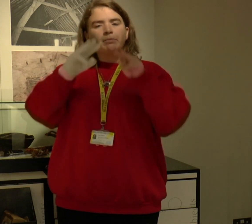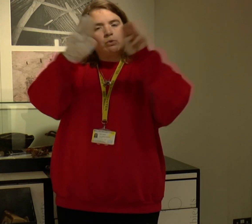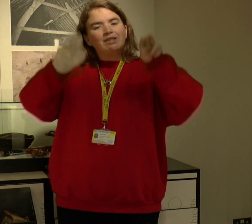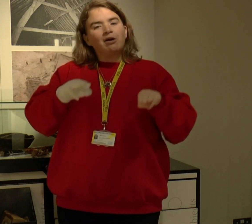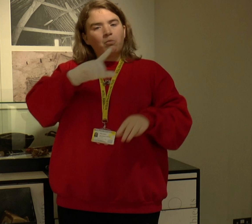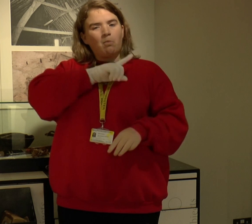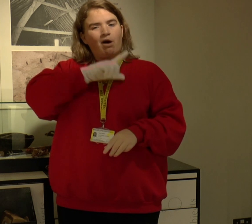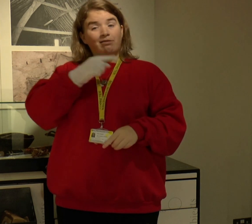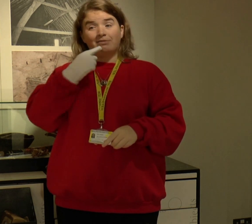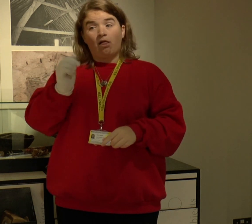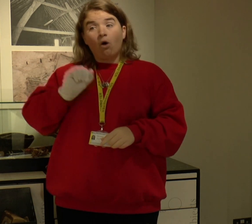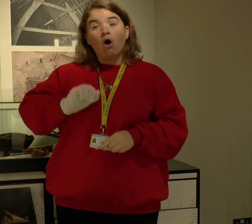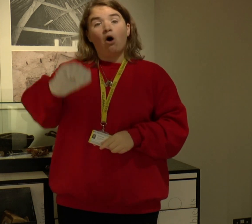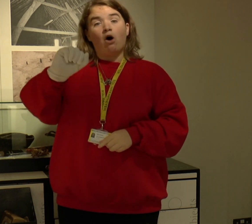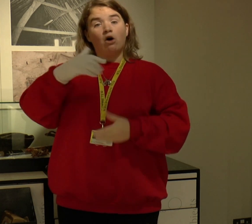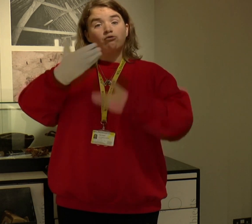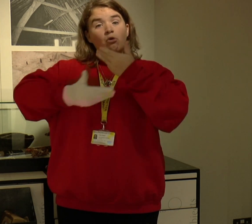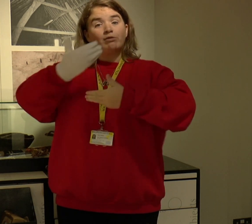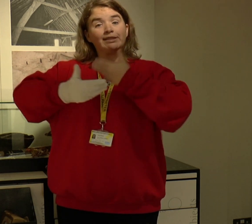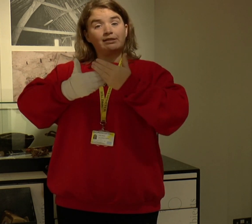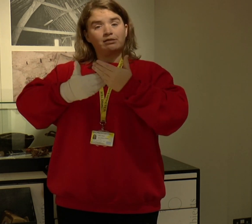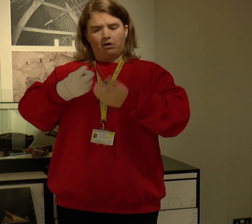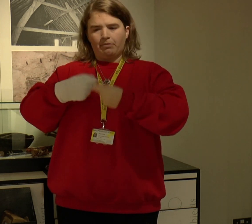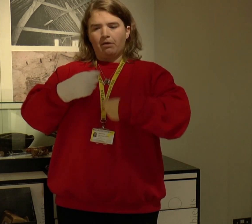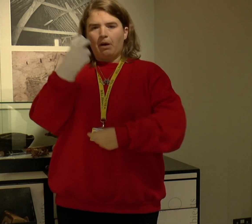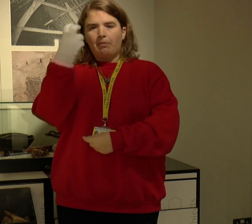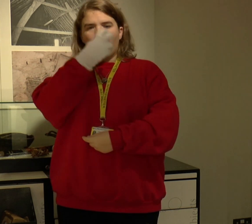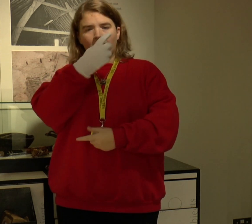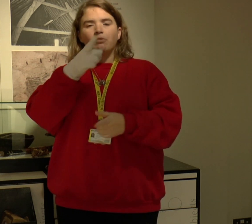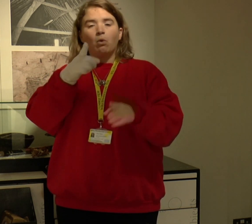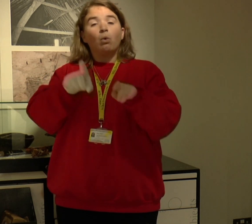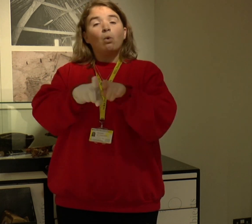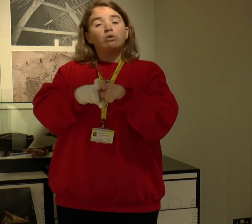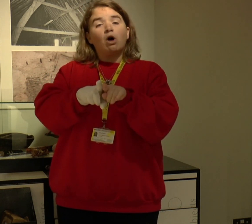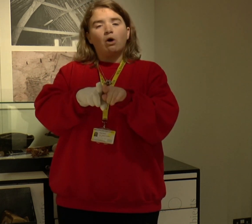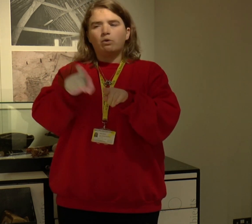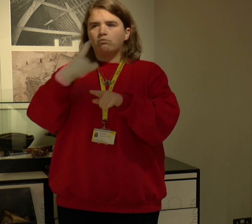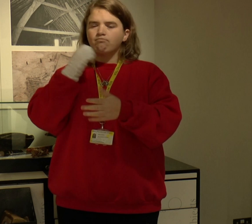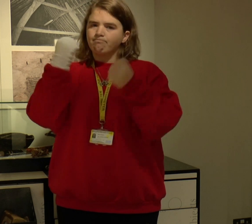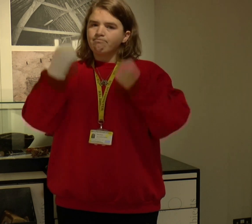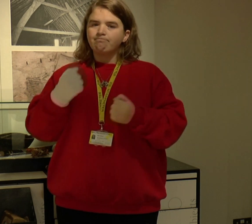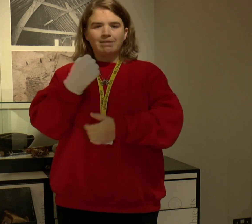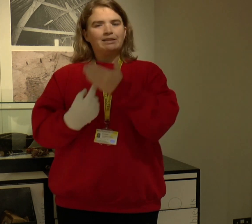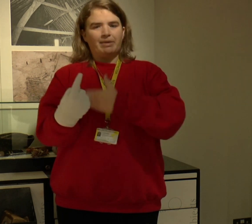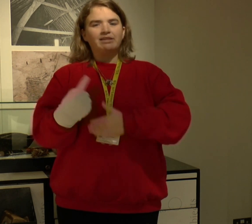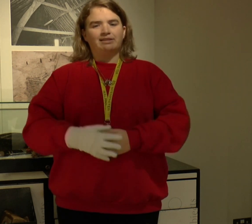museum because she wanted to represent her story of becoming blind but also being stubbornly